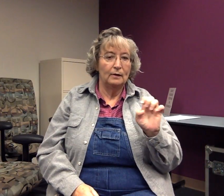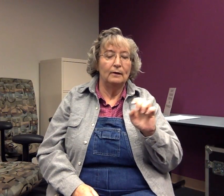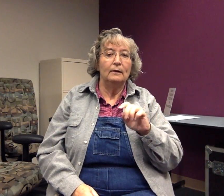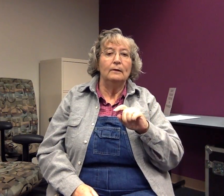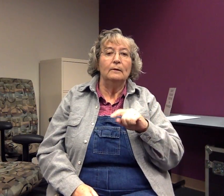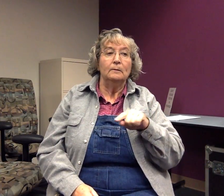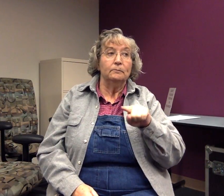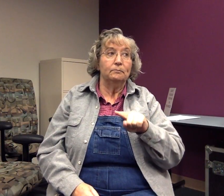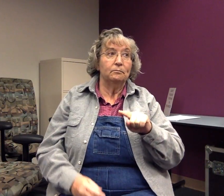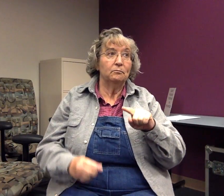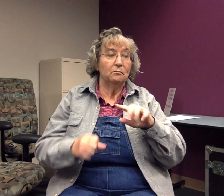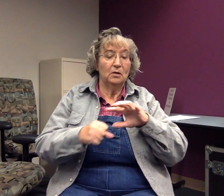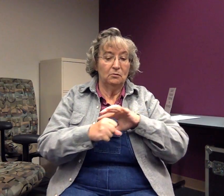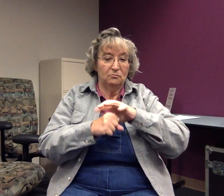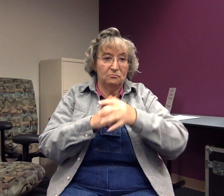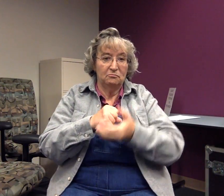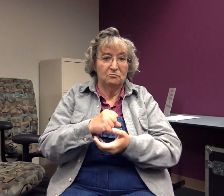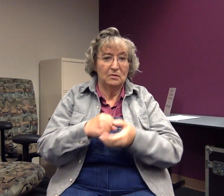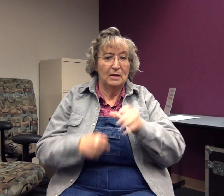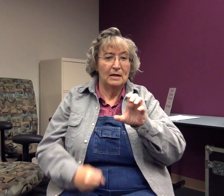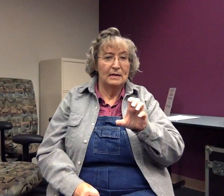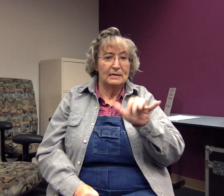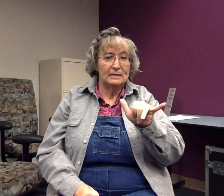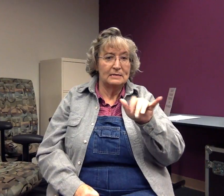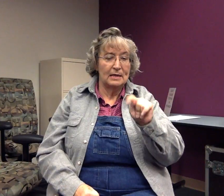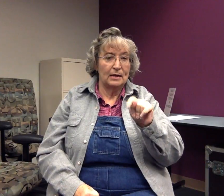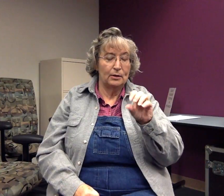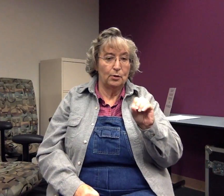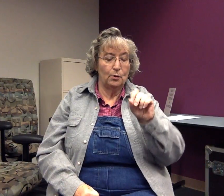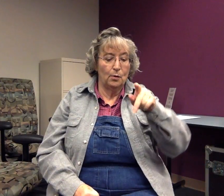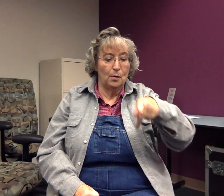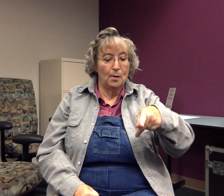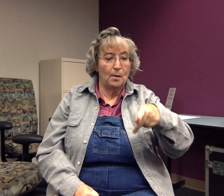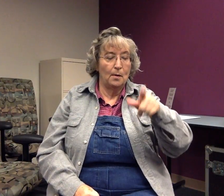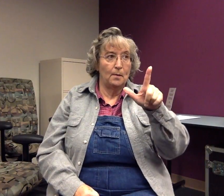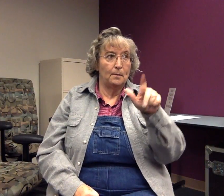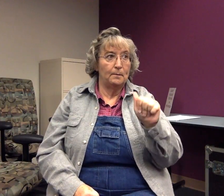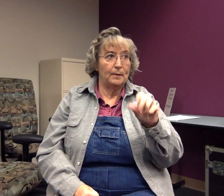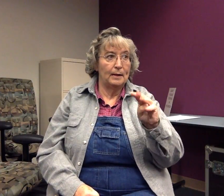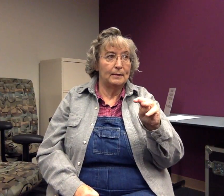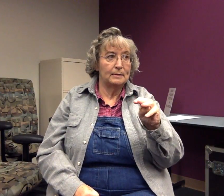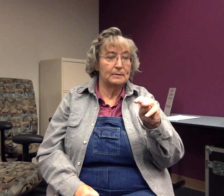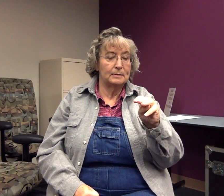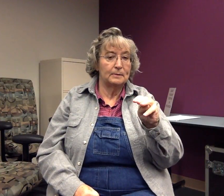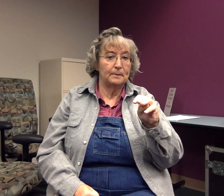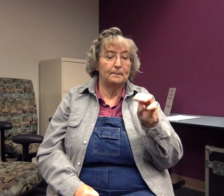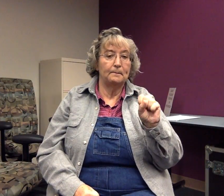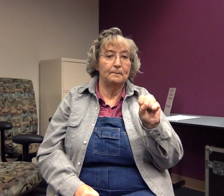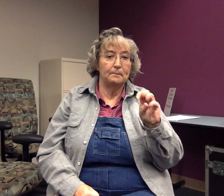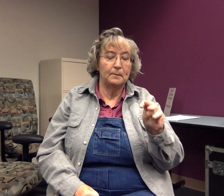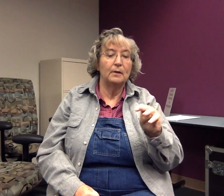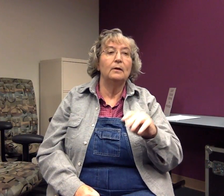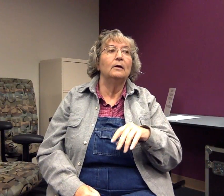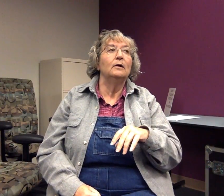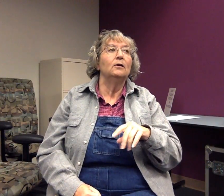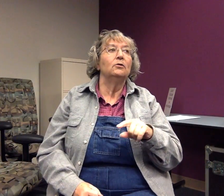cell membrane. The membrane lets good stuff in and keeps bad stuff out. Floating around in the cytoplasm are organelles. These little